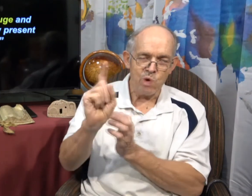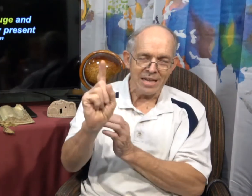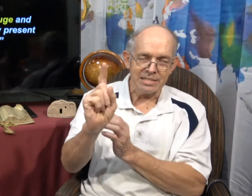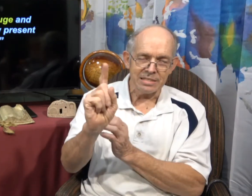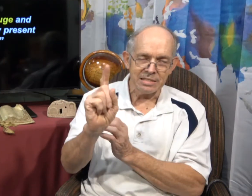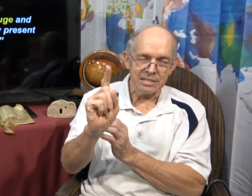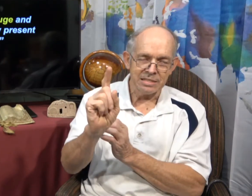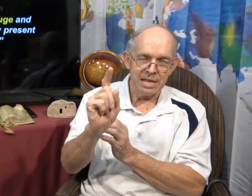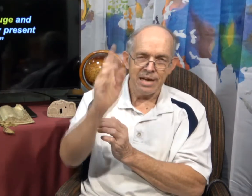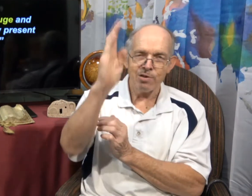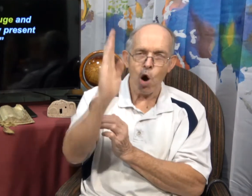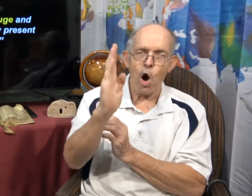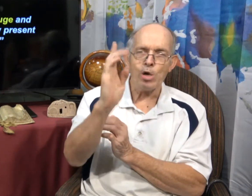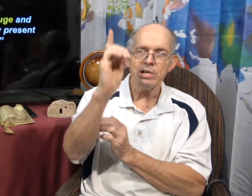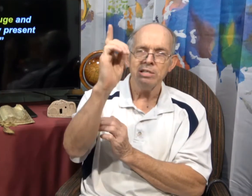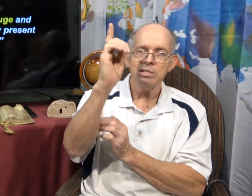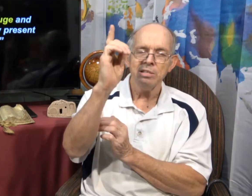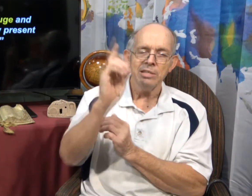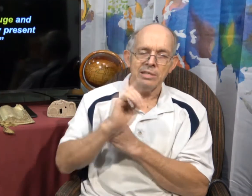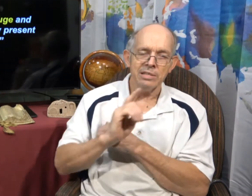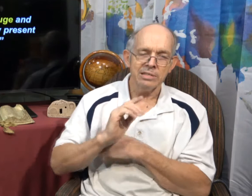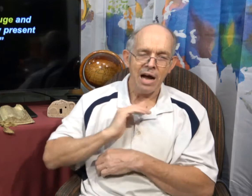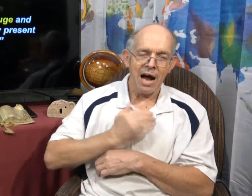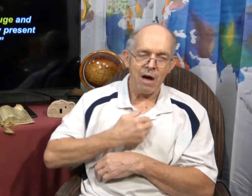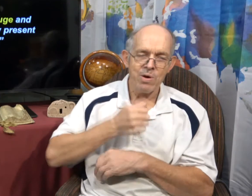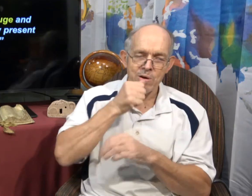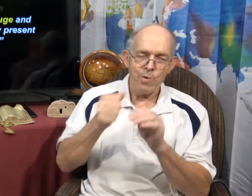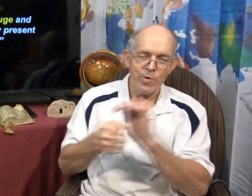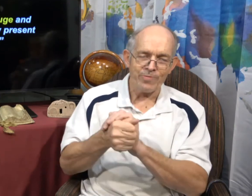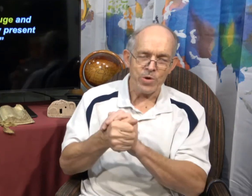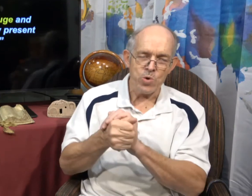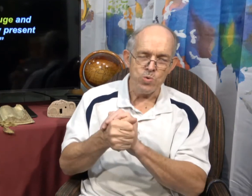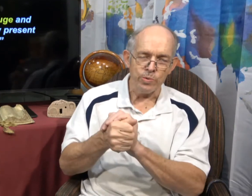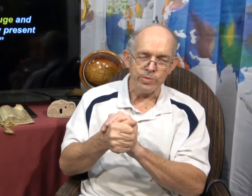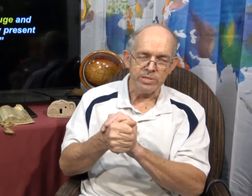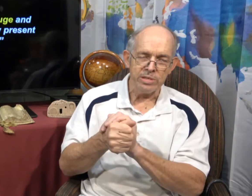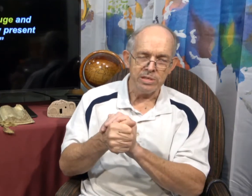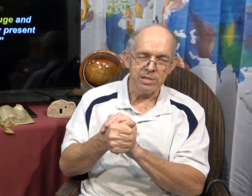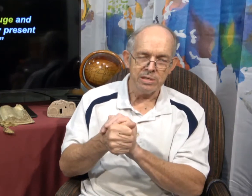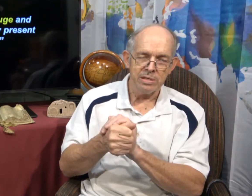6:1. God is our refuge.